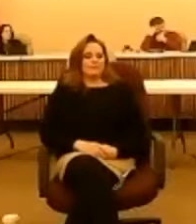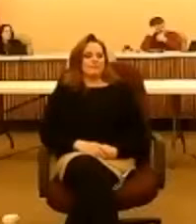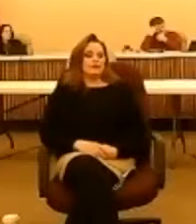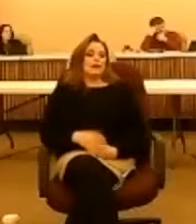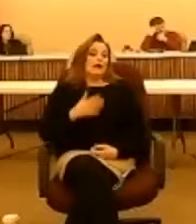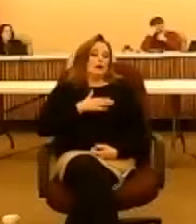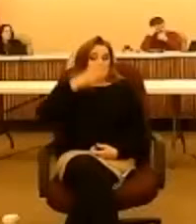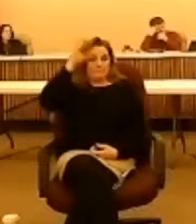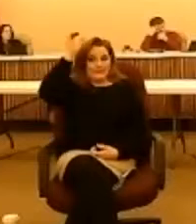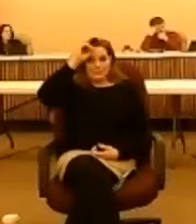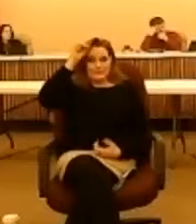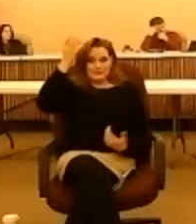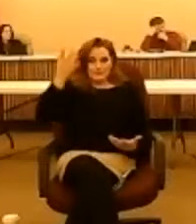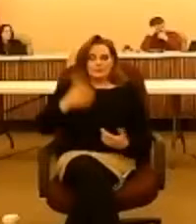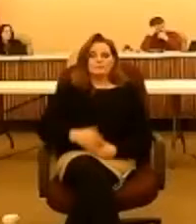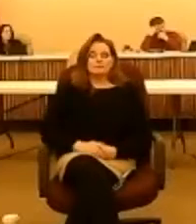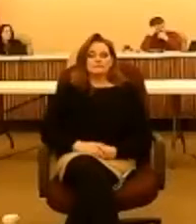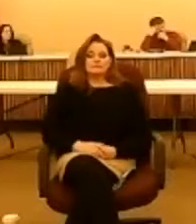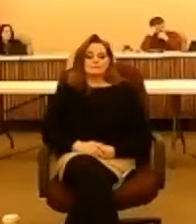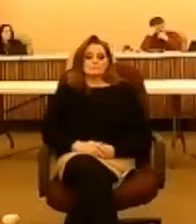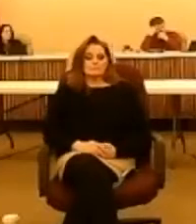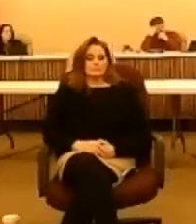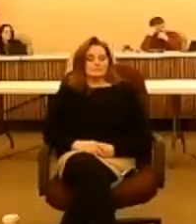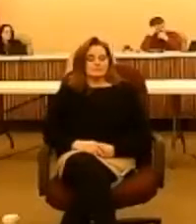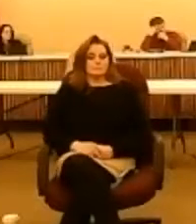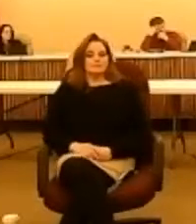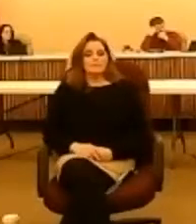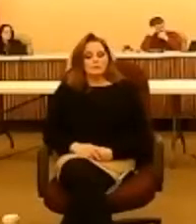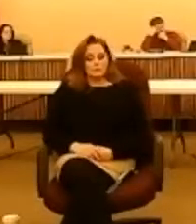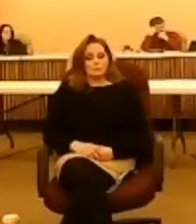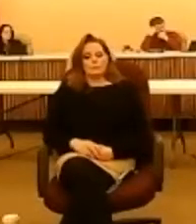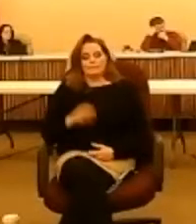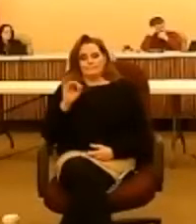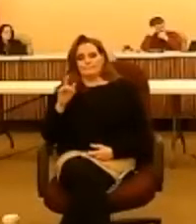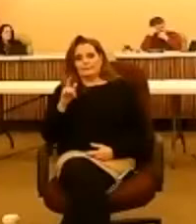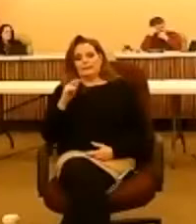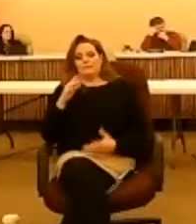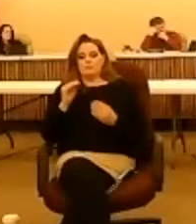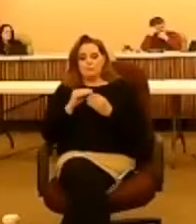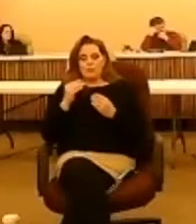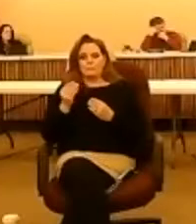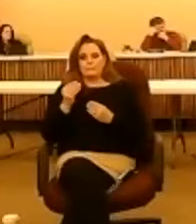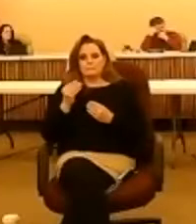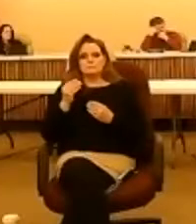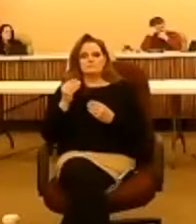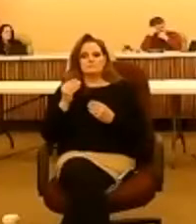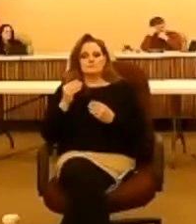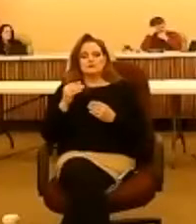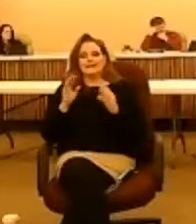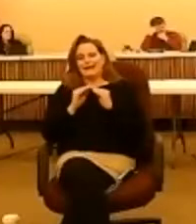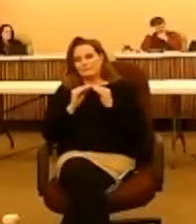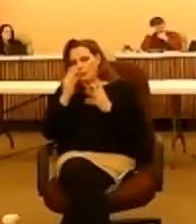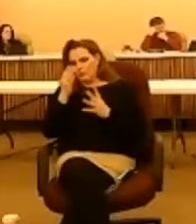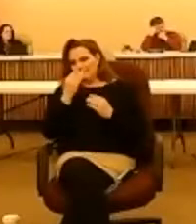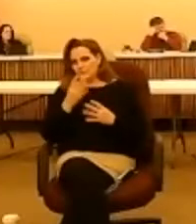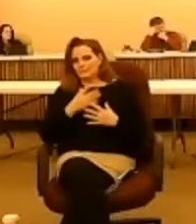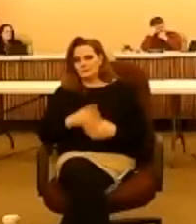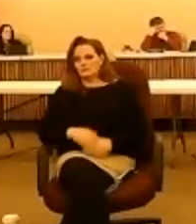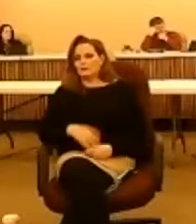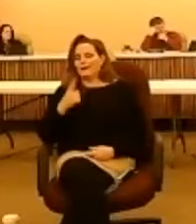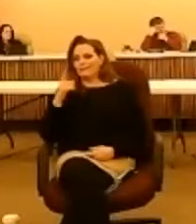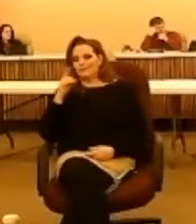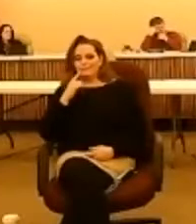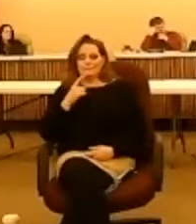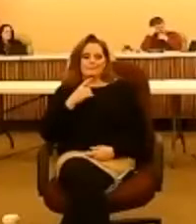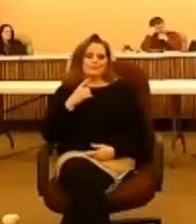My opinion is if we are going to get some more information in terms of, I think they offered some